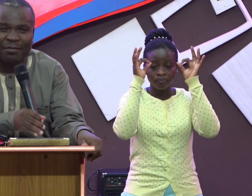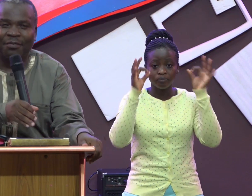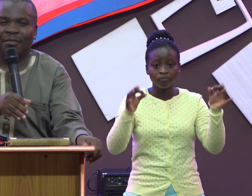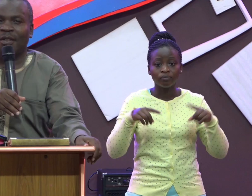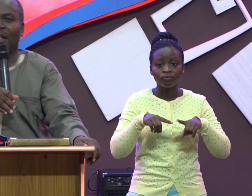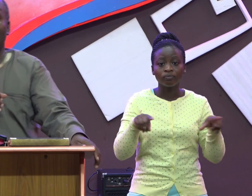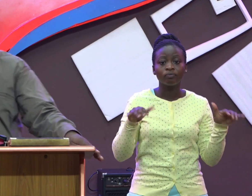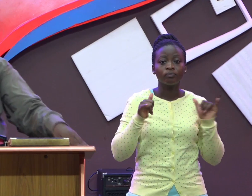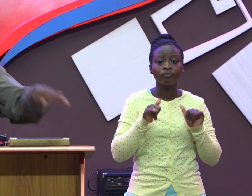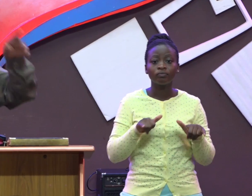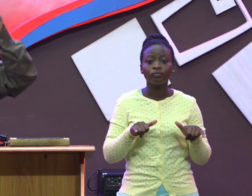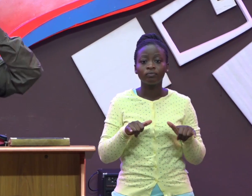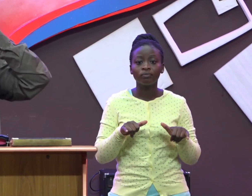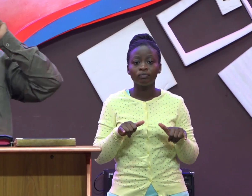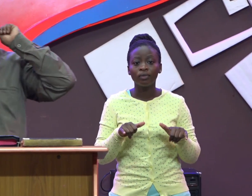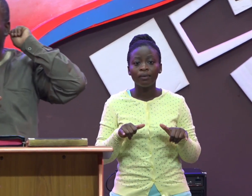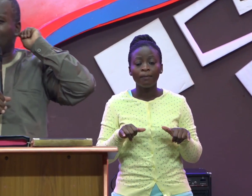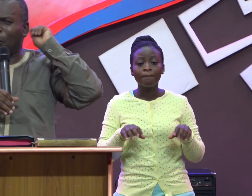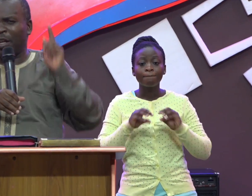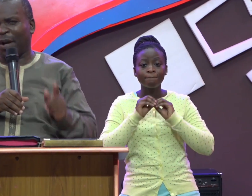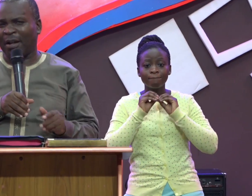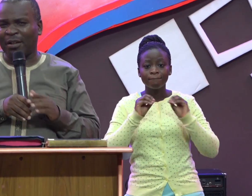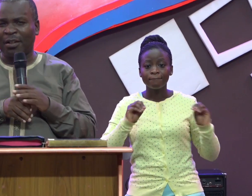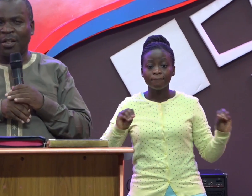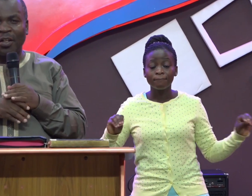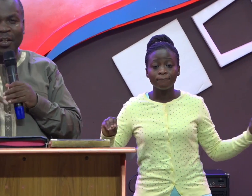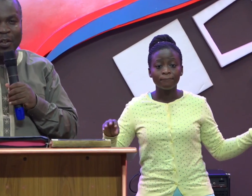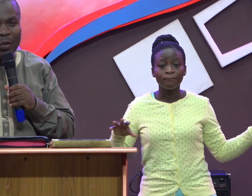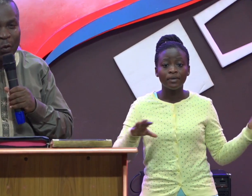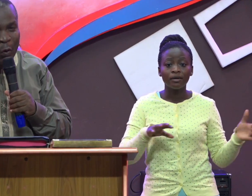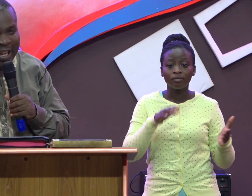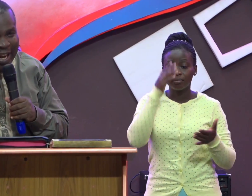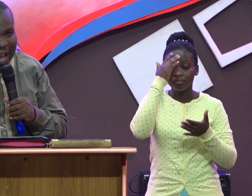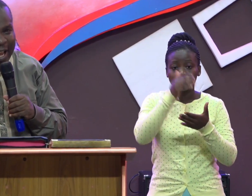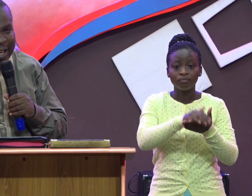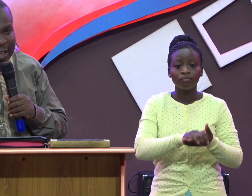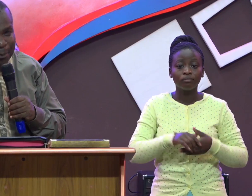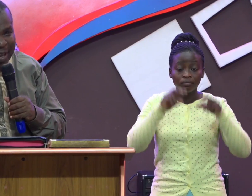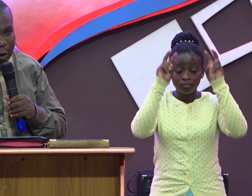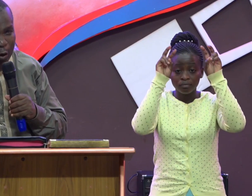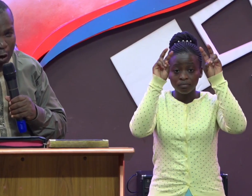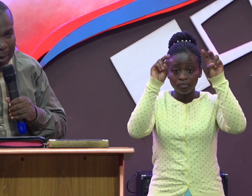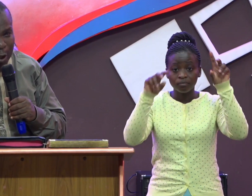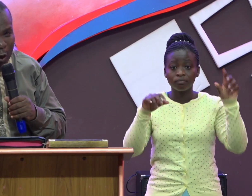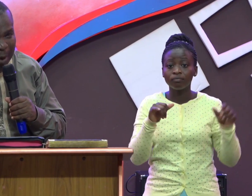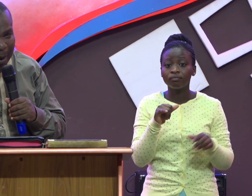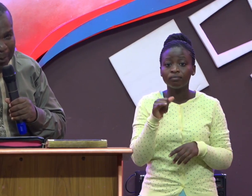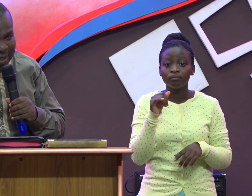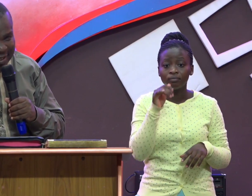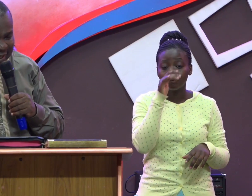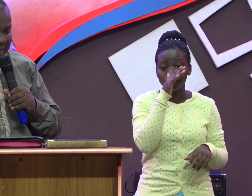outwardly. I pray God may bless you, brethren. But don't allow the devil to deceive you. To rely and depend on your